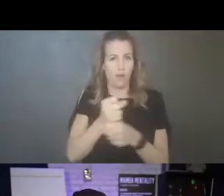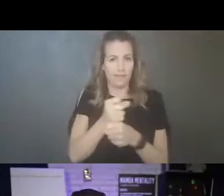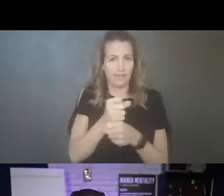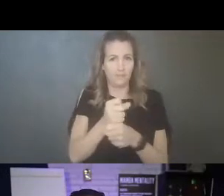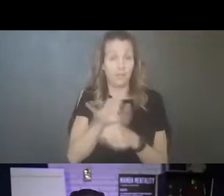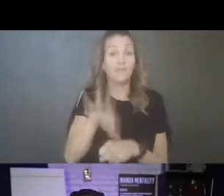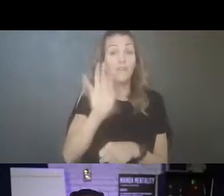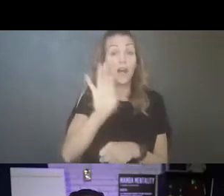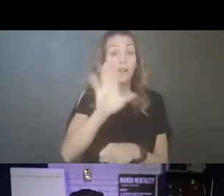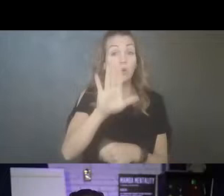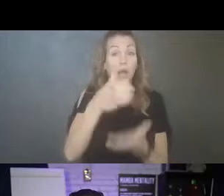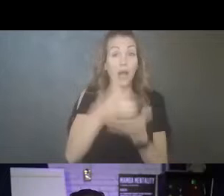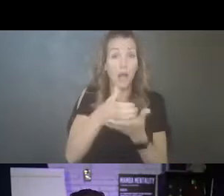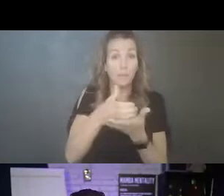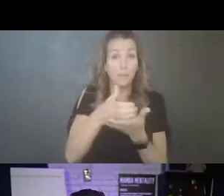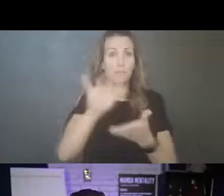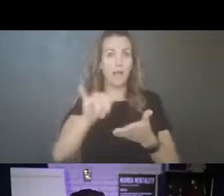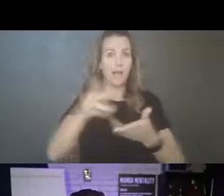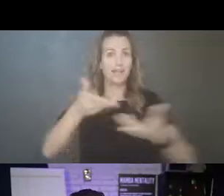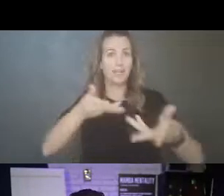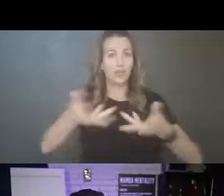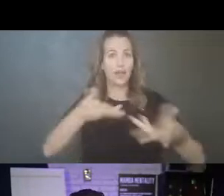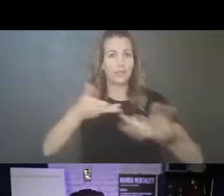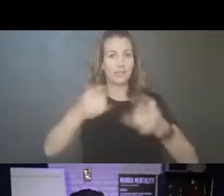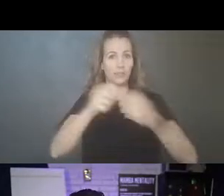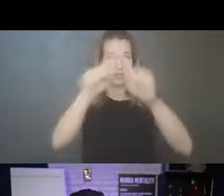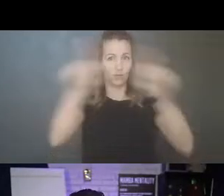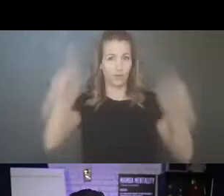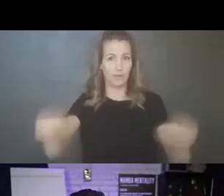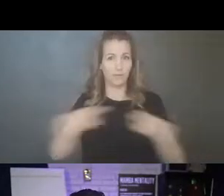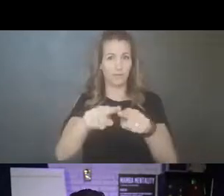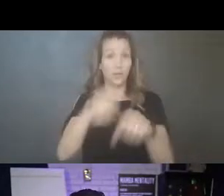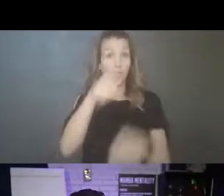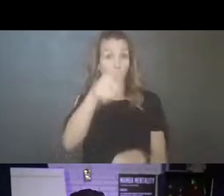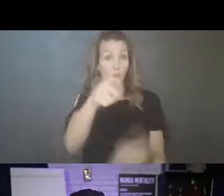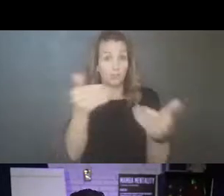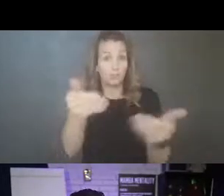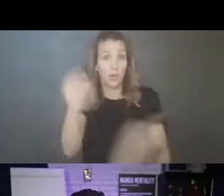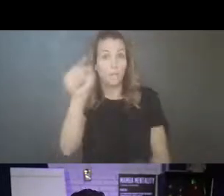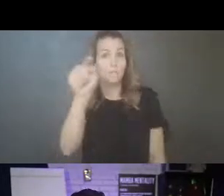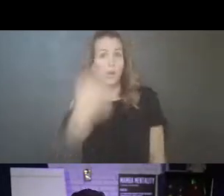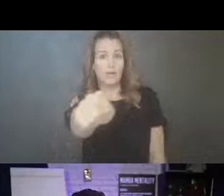your cup by interacting with the screen. Point to any coffee cup.